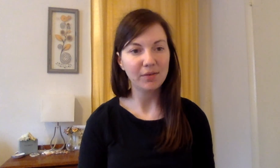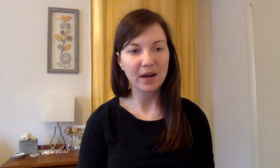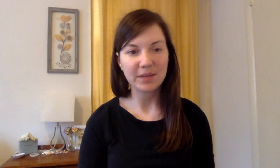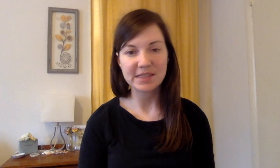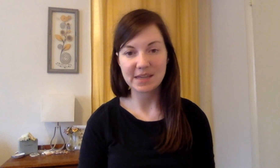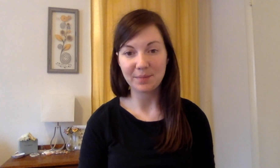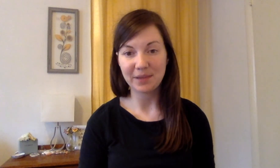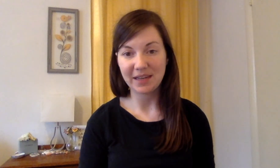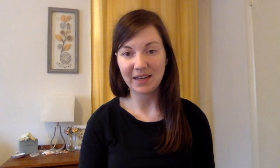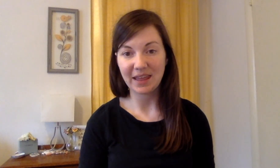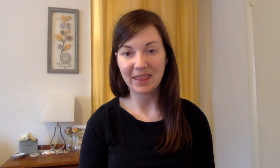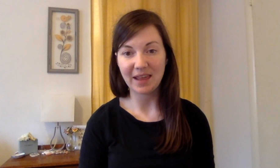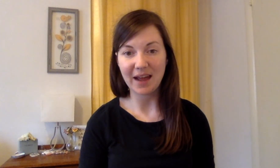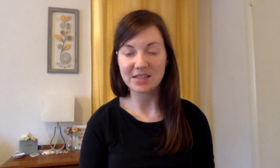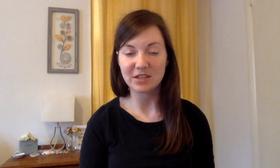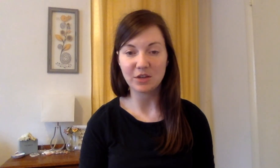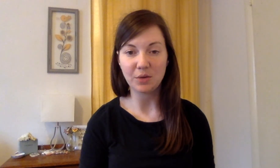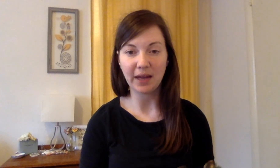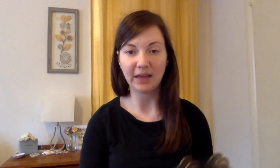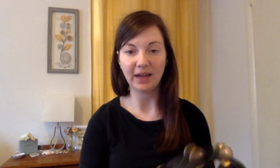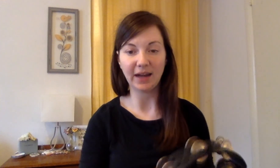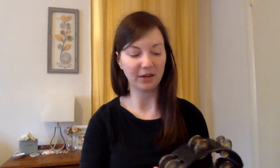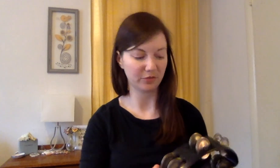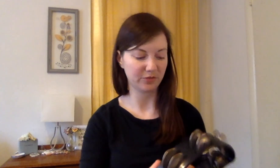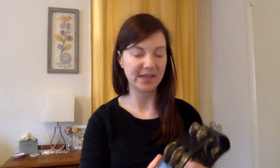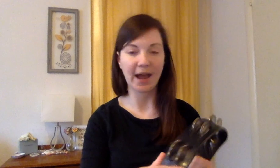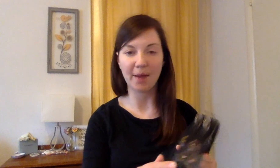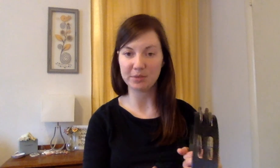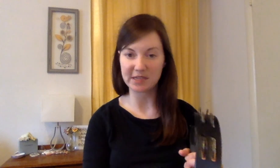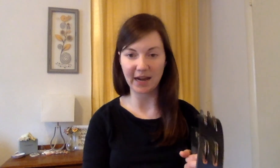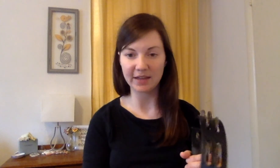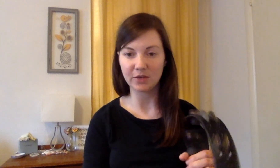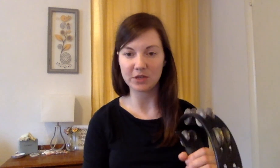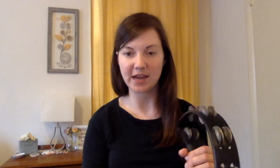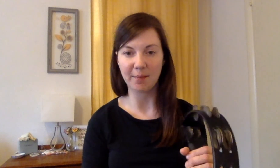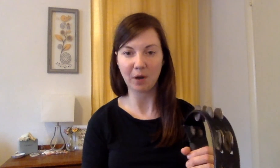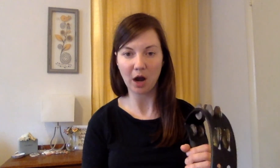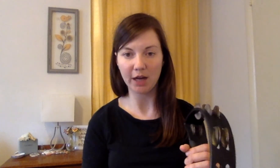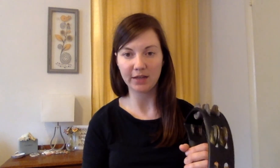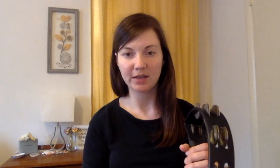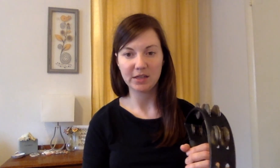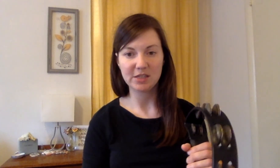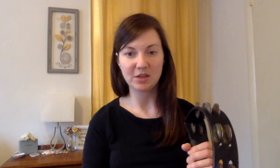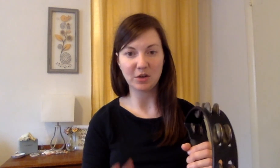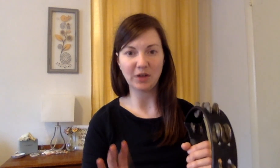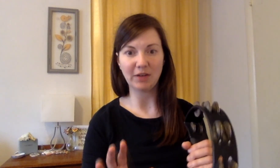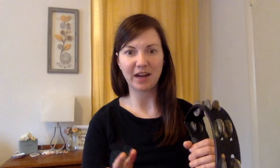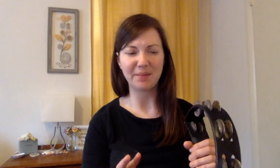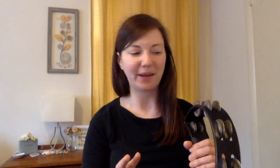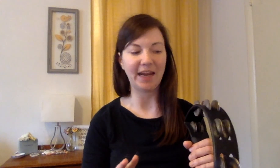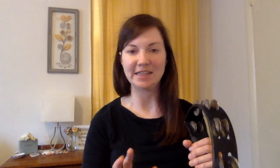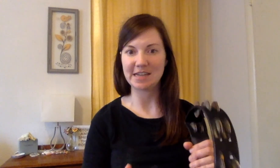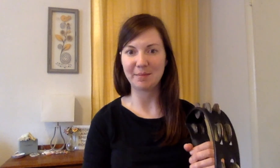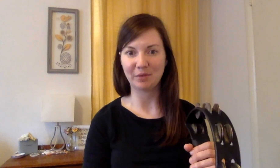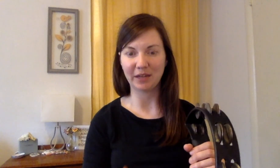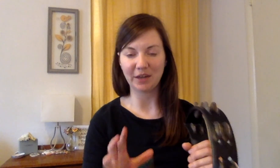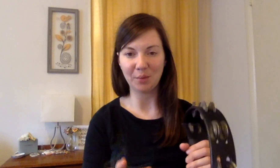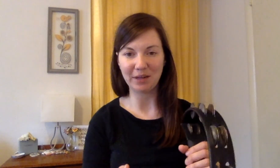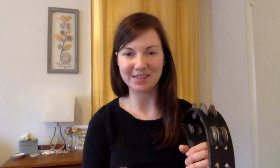recommend something that you can kind of tap together or tap on. So I've got my tambourine, hoping it's not